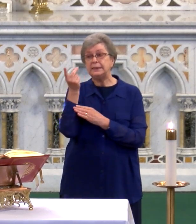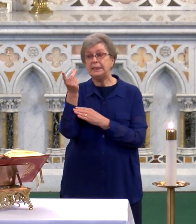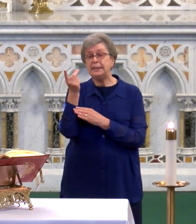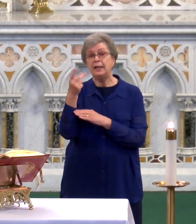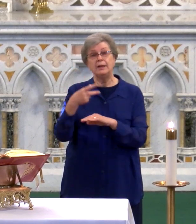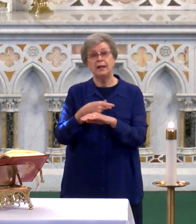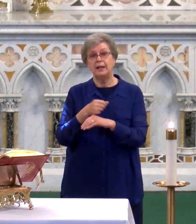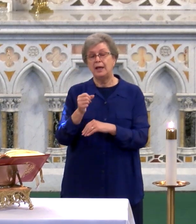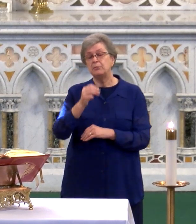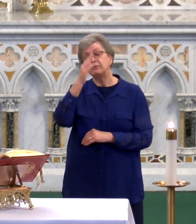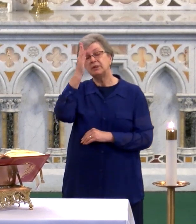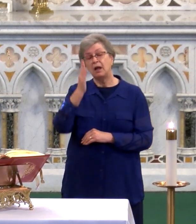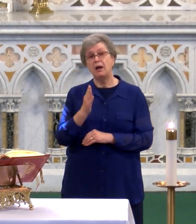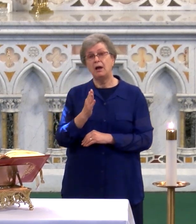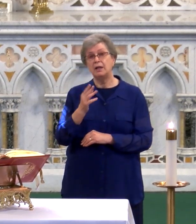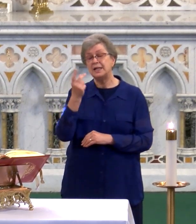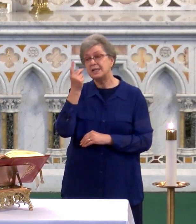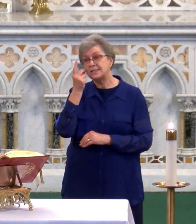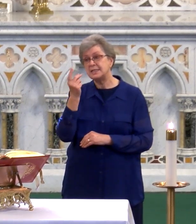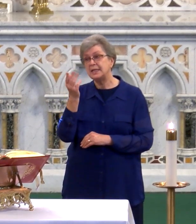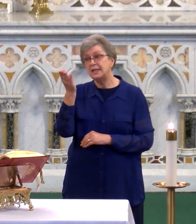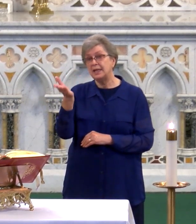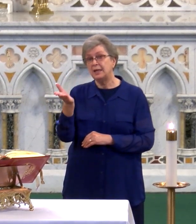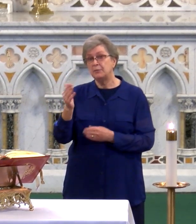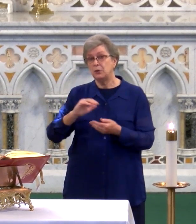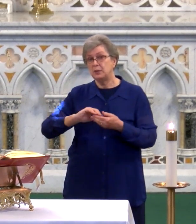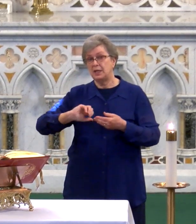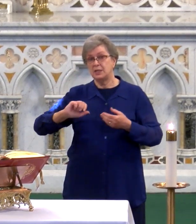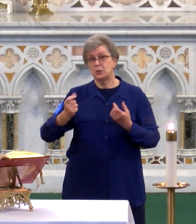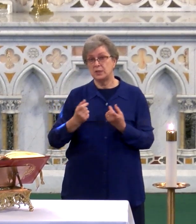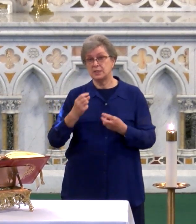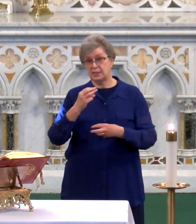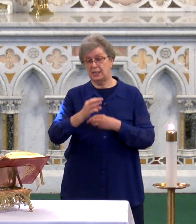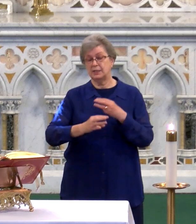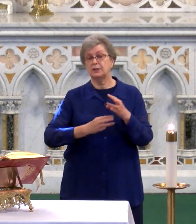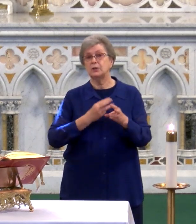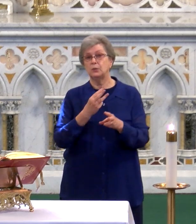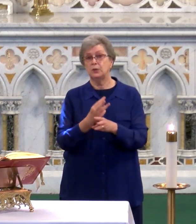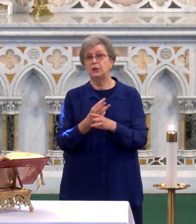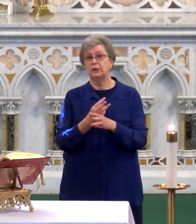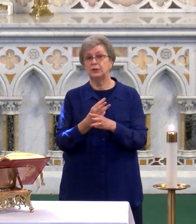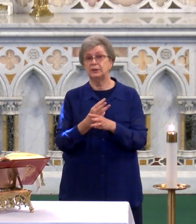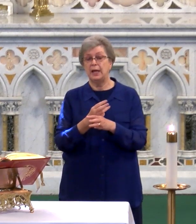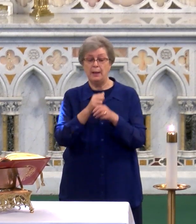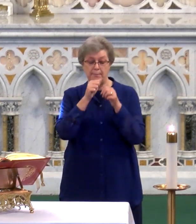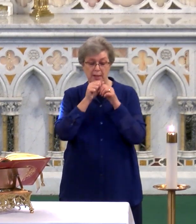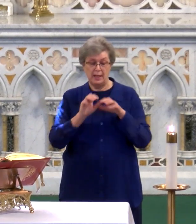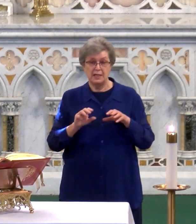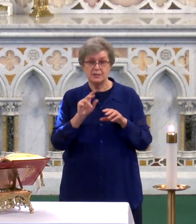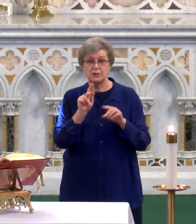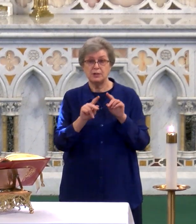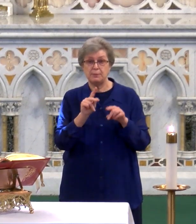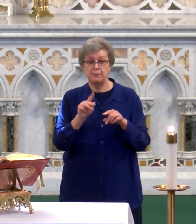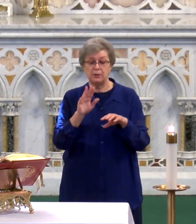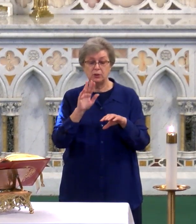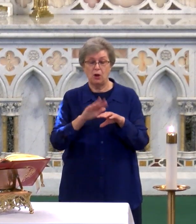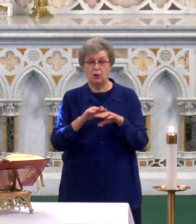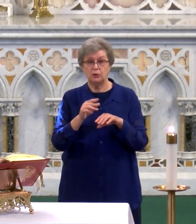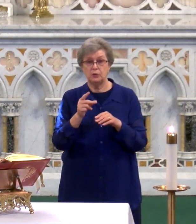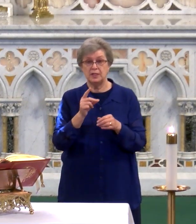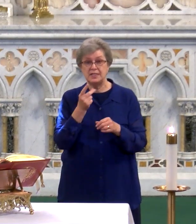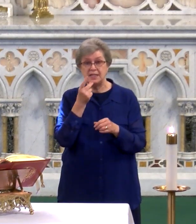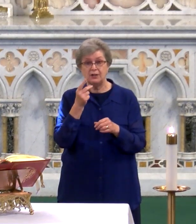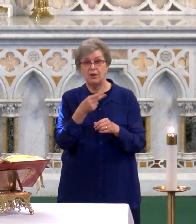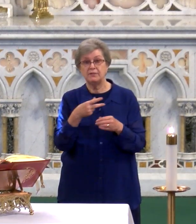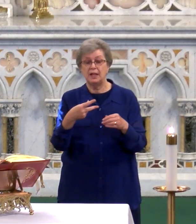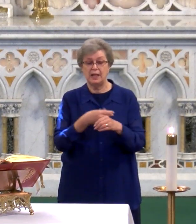Behold the Lamb of God. Behold him who takes away the sins of the world. Blessed are those called to the supper of